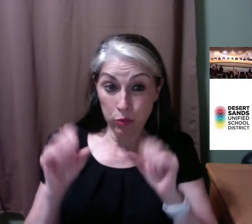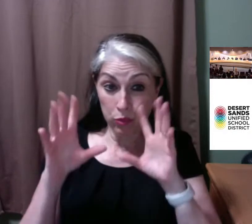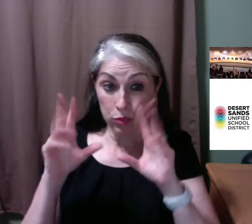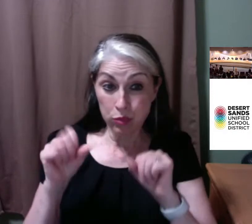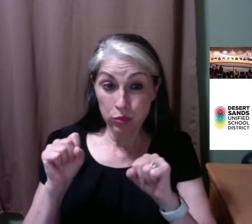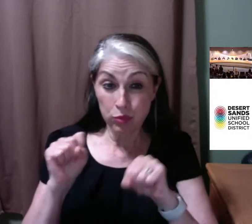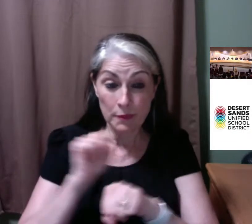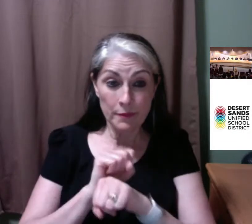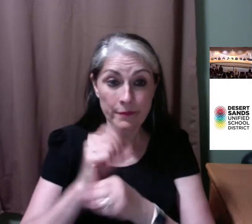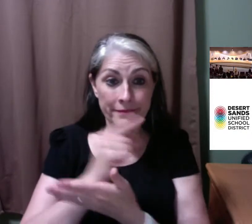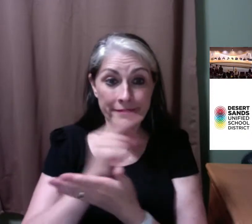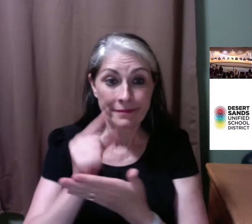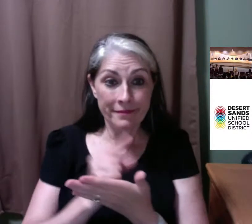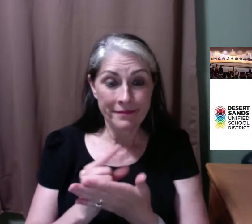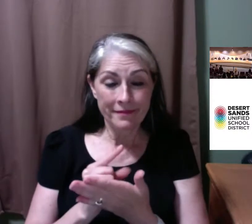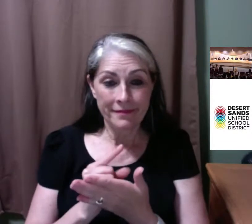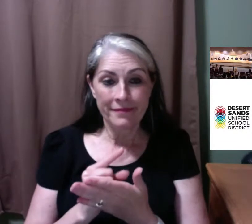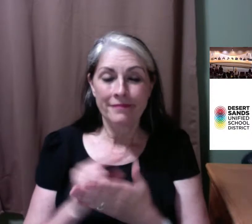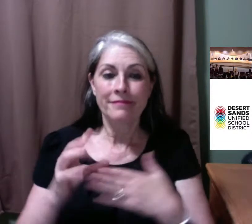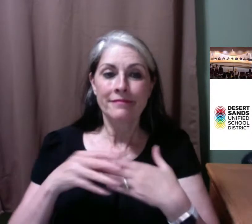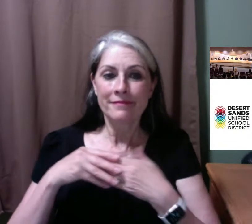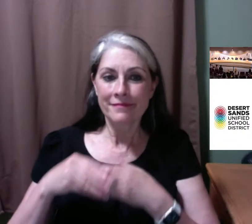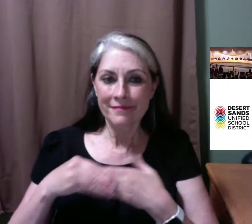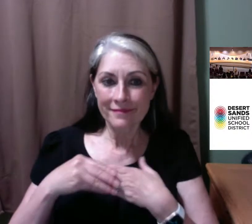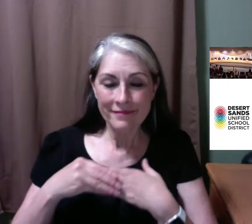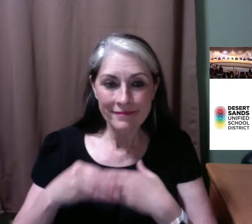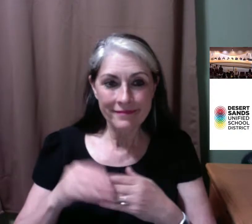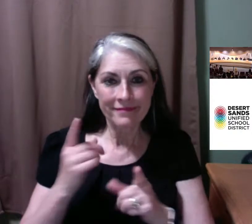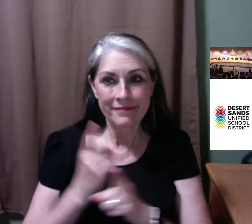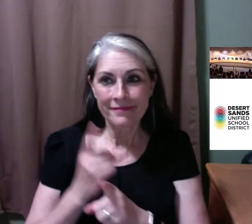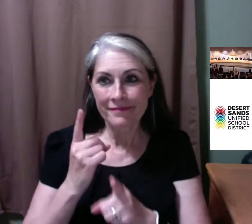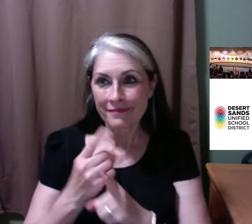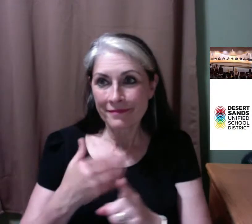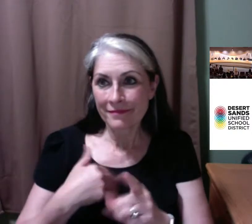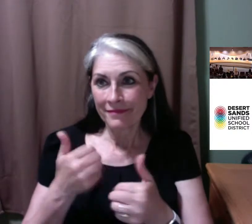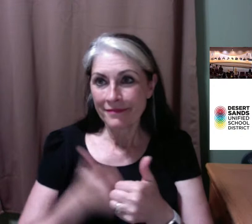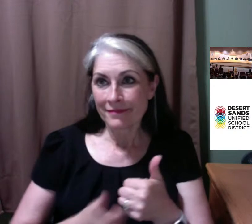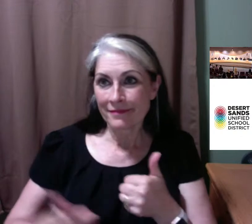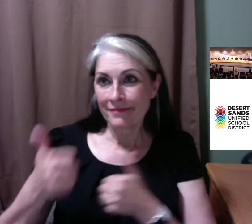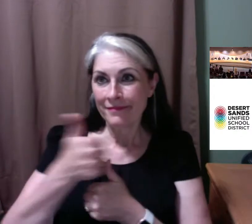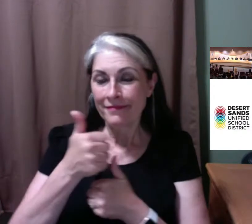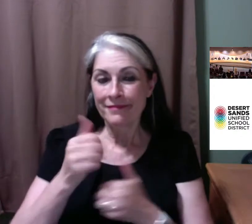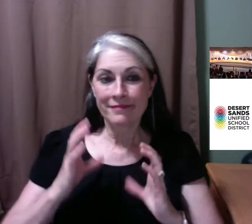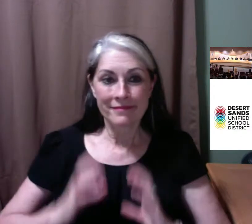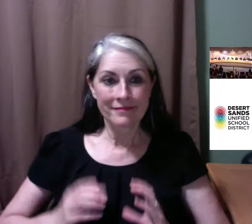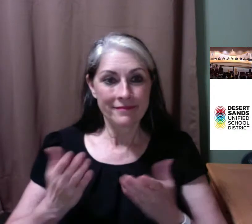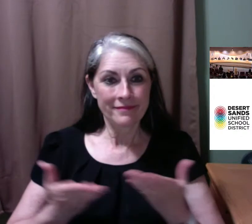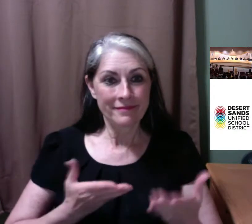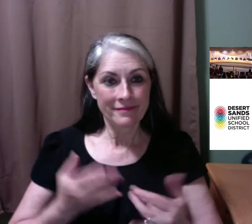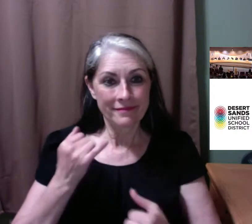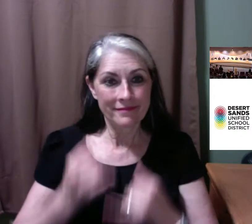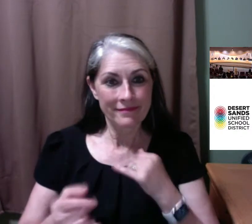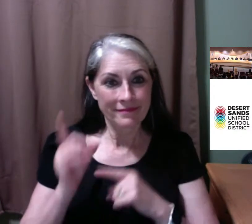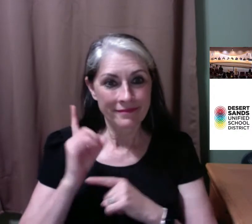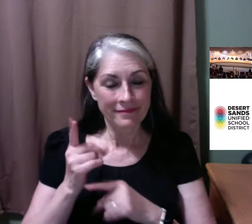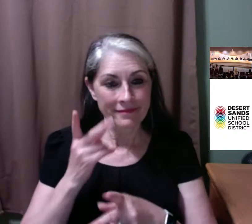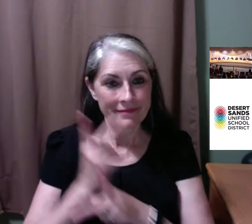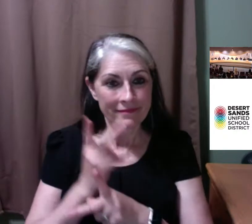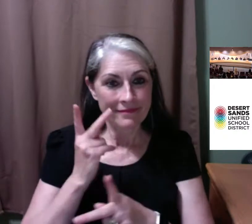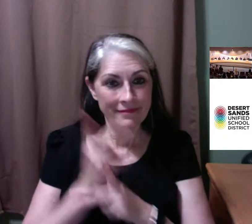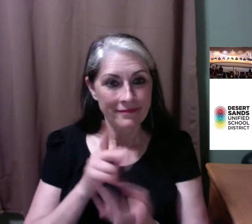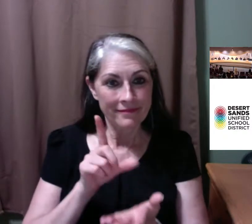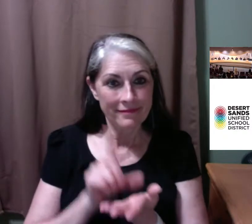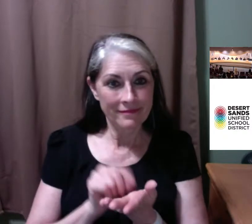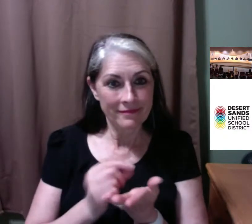Graphics. They were a model of flexibility, were accurate, had supreme customer service, and then at the last minute took care of reprints